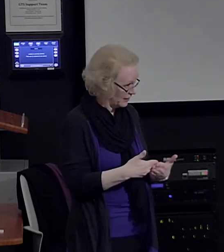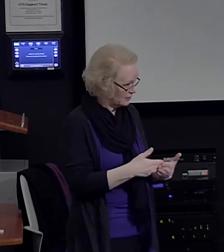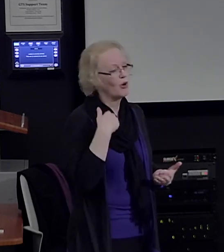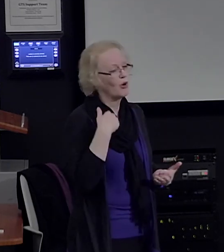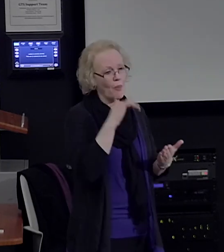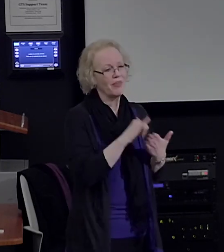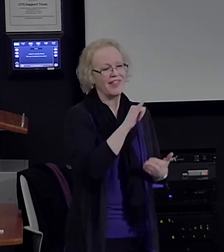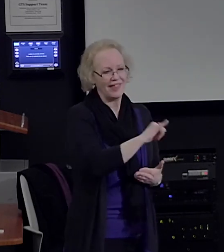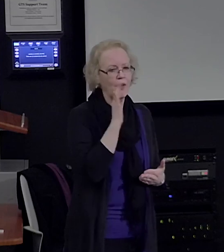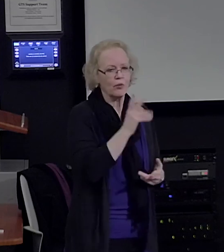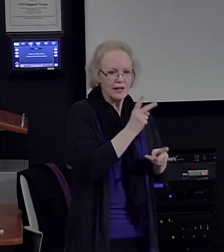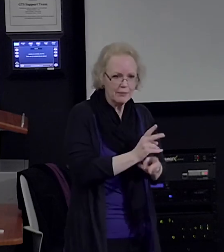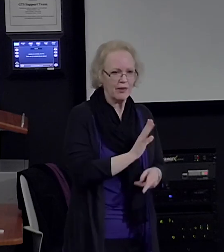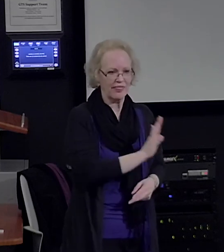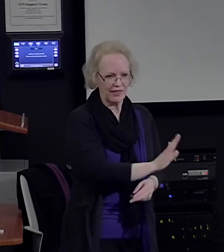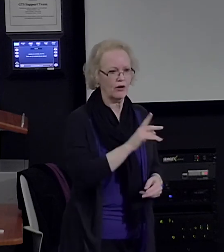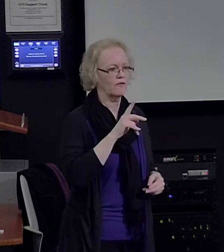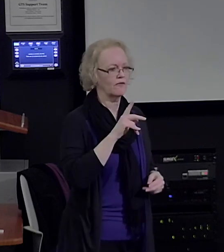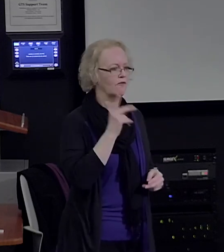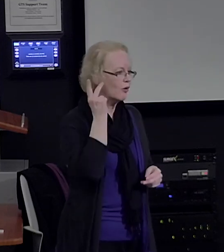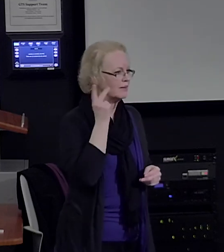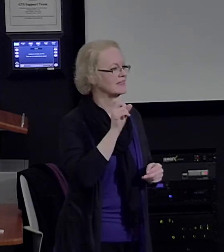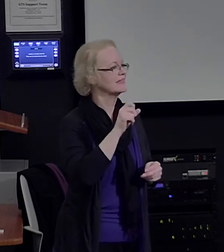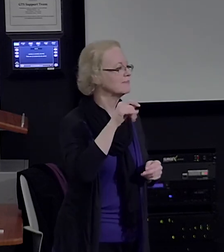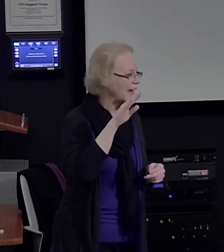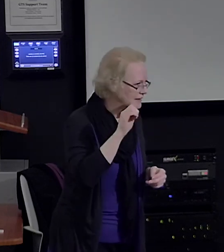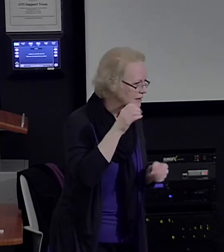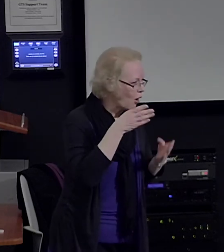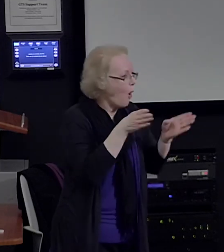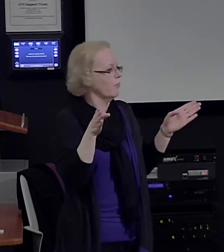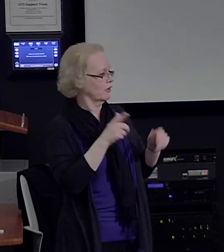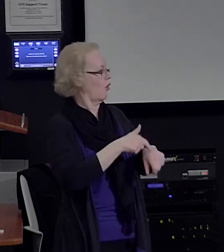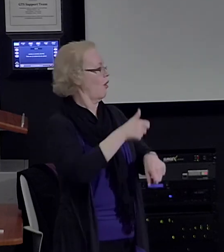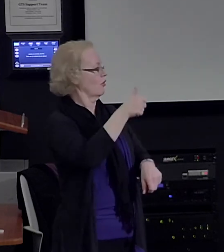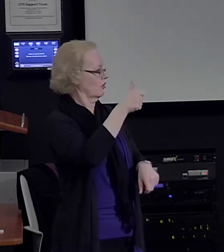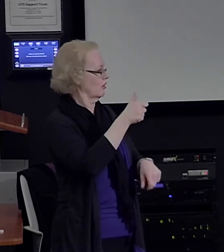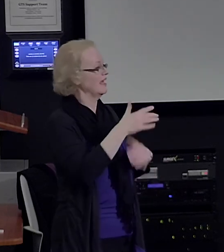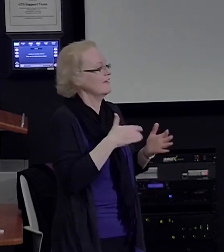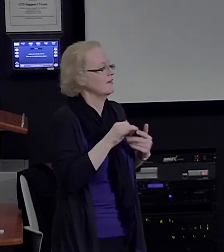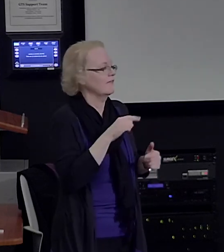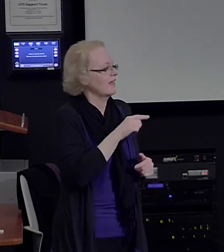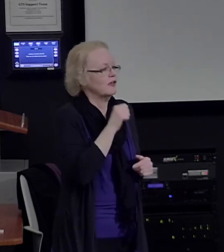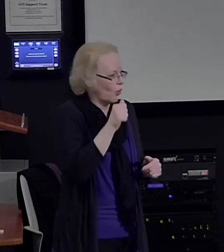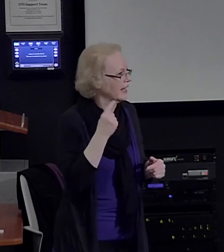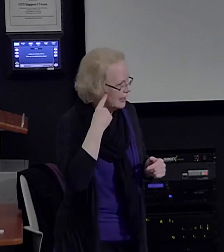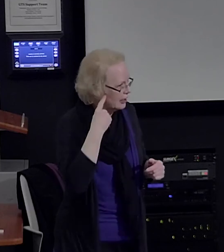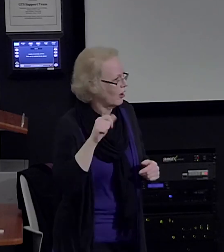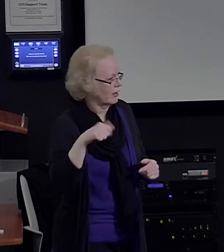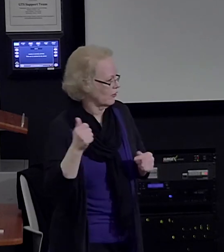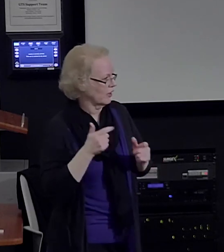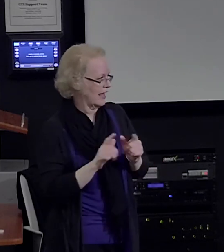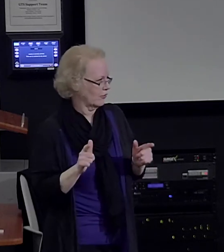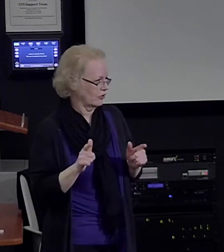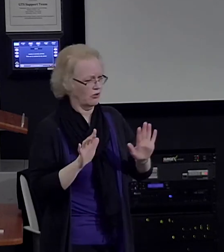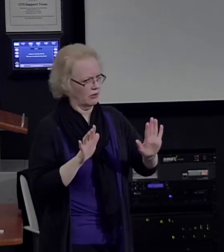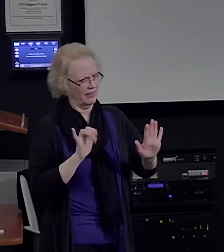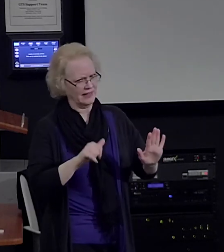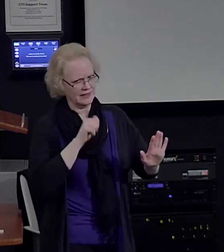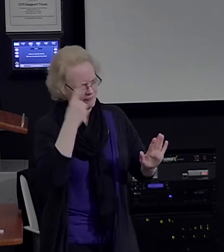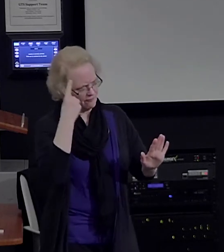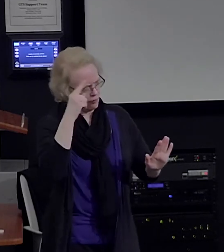phoneme space open longer. So even if they're not hearing another language. mean, I wouldn't say... That's not for